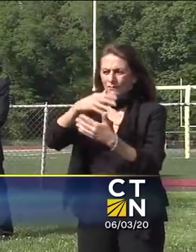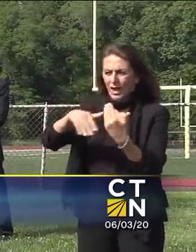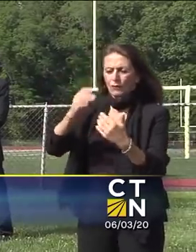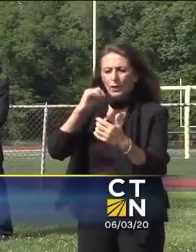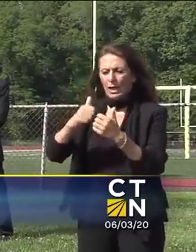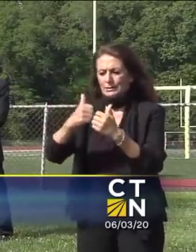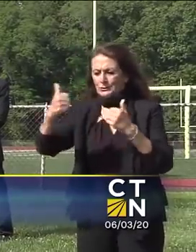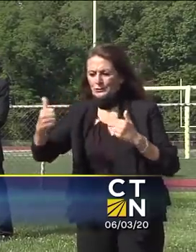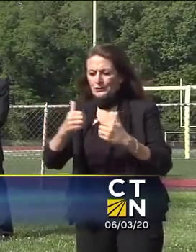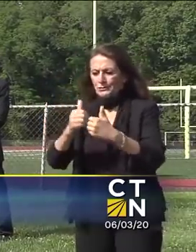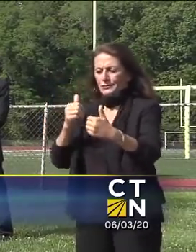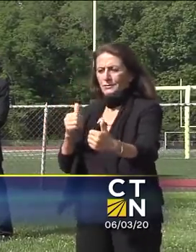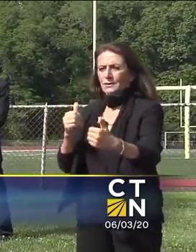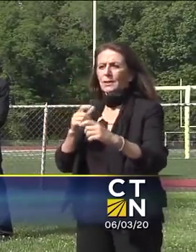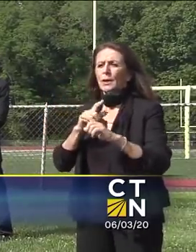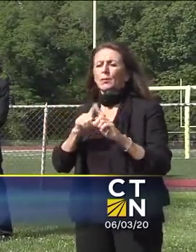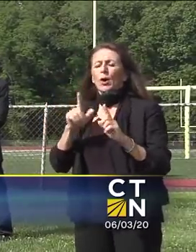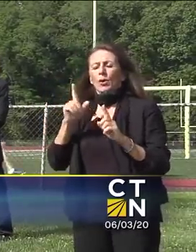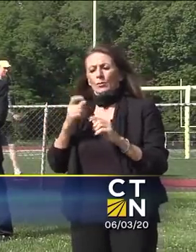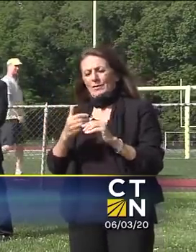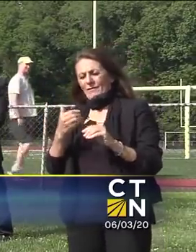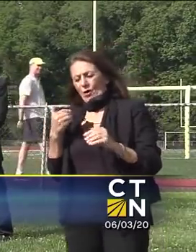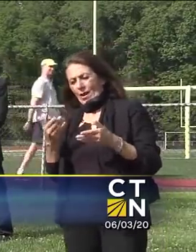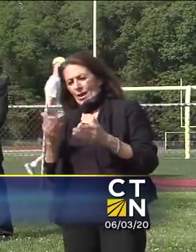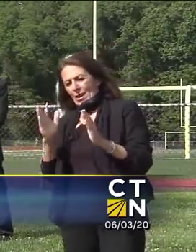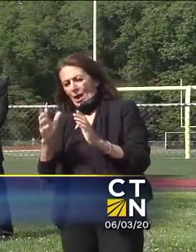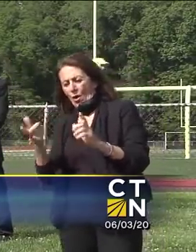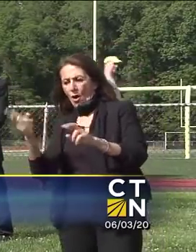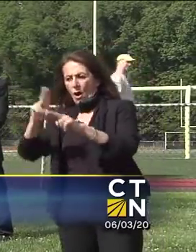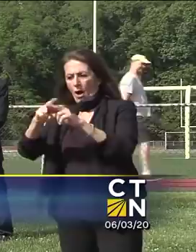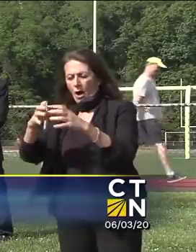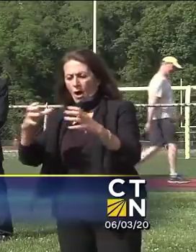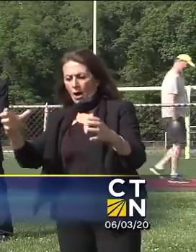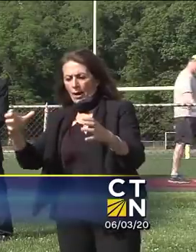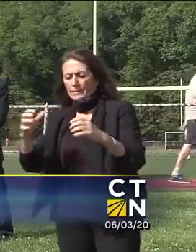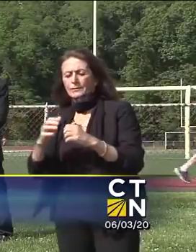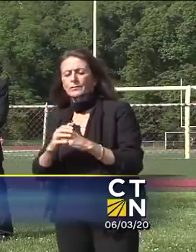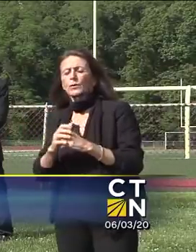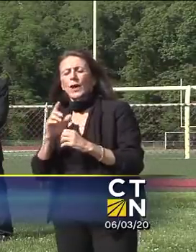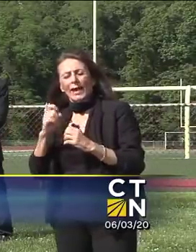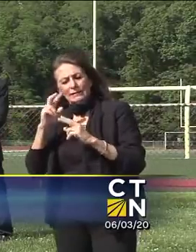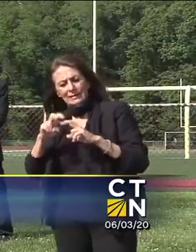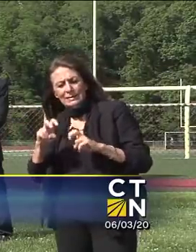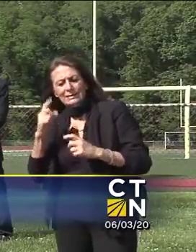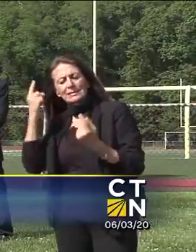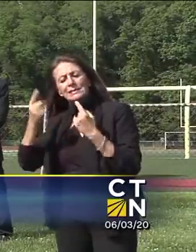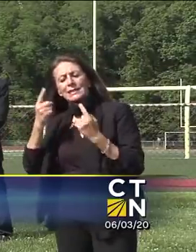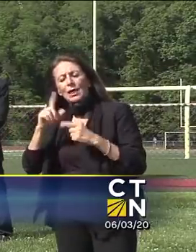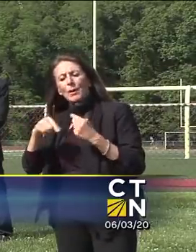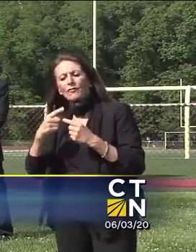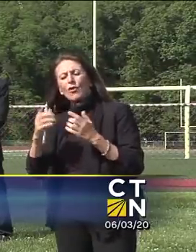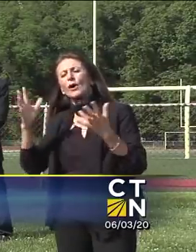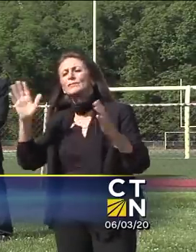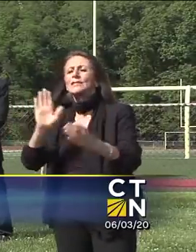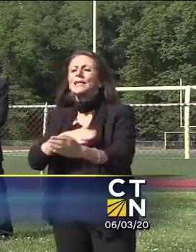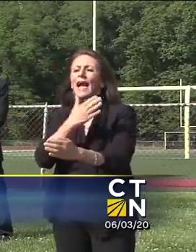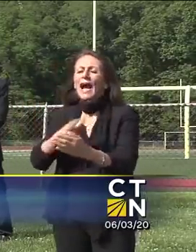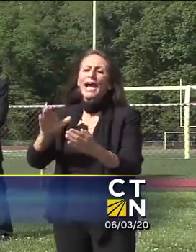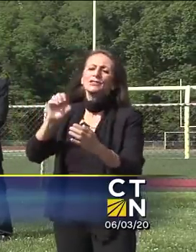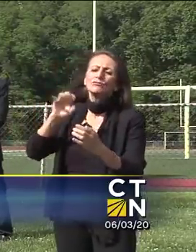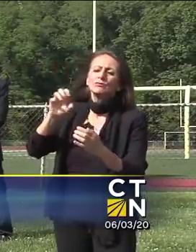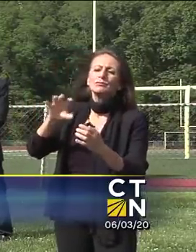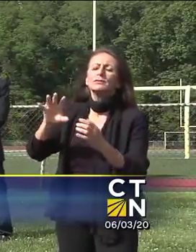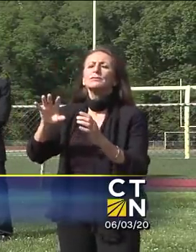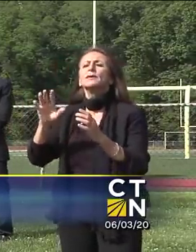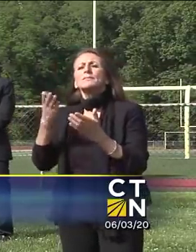socially distance. But we're going to think long and hard about what we can do for sort of smaller concerts and other outdoor events. And I think we'll be able to get there on